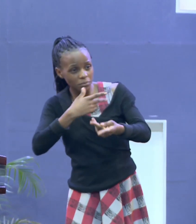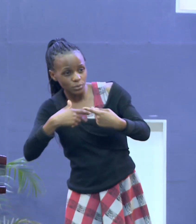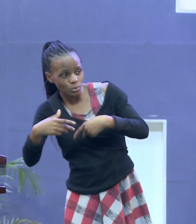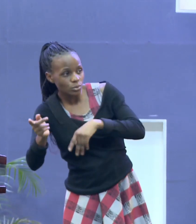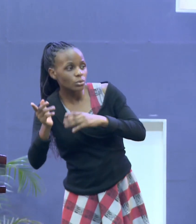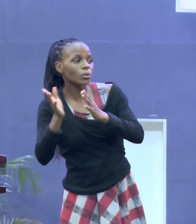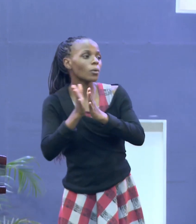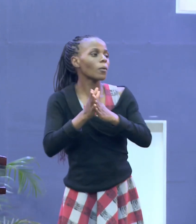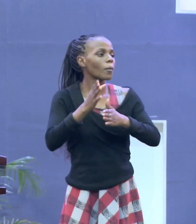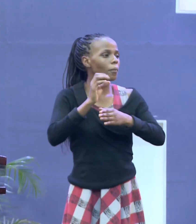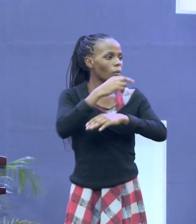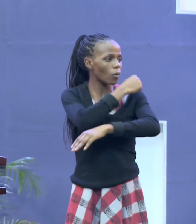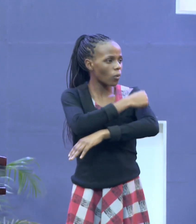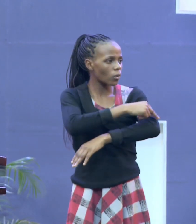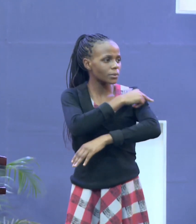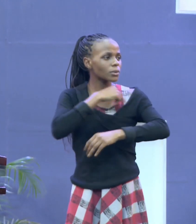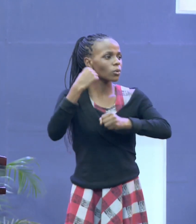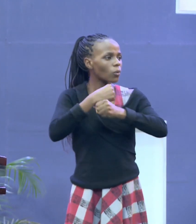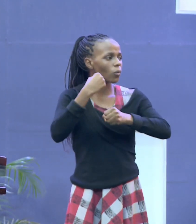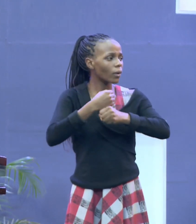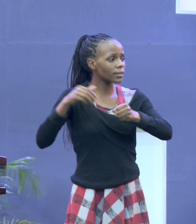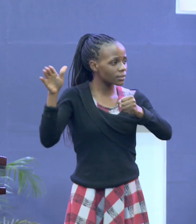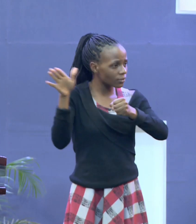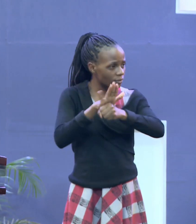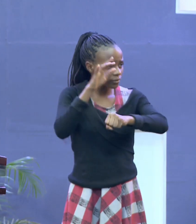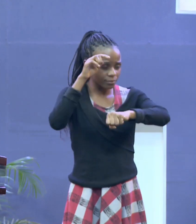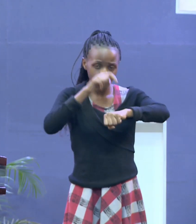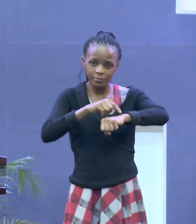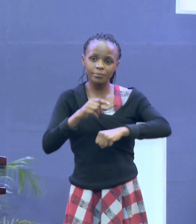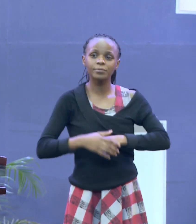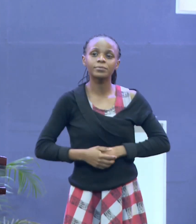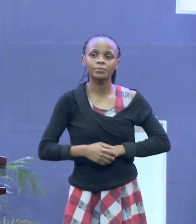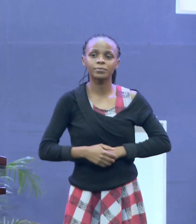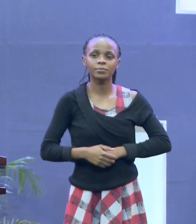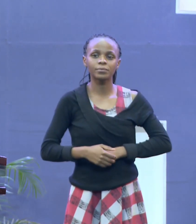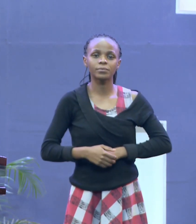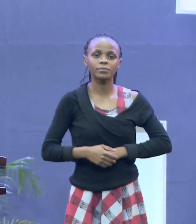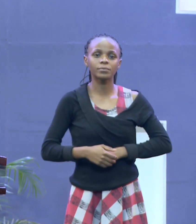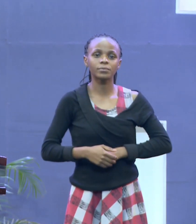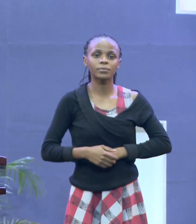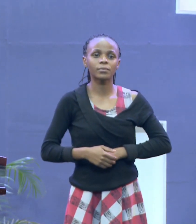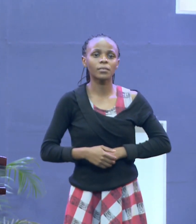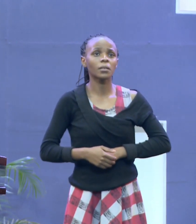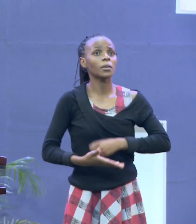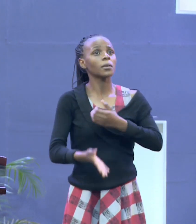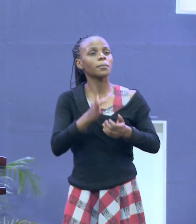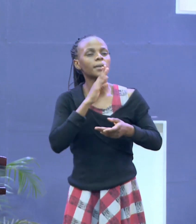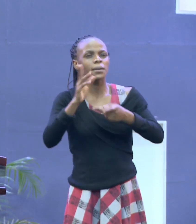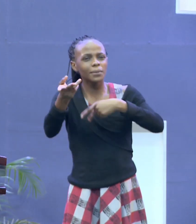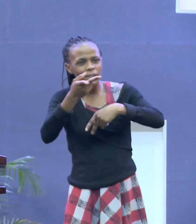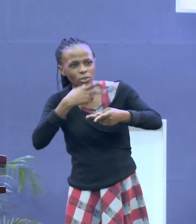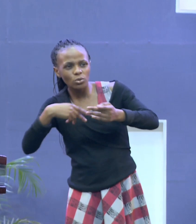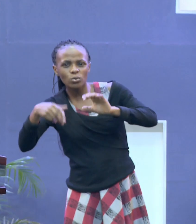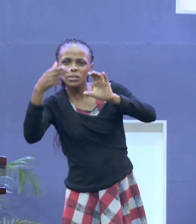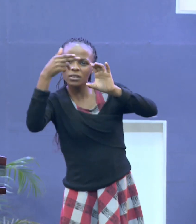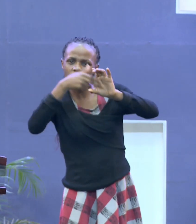mulikola 24/7. The shop or the hospital where you work 24/7. Olimutunzi wa mafuta.